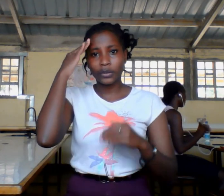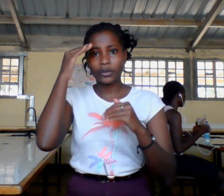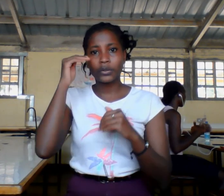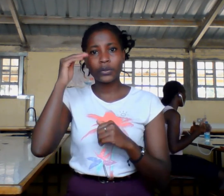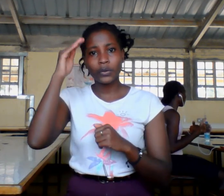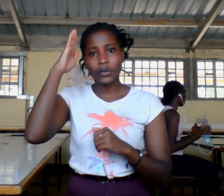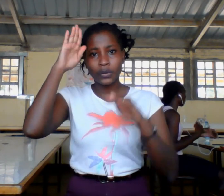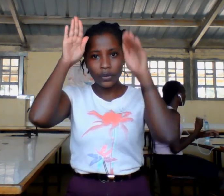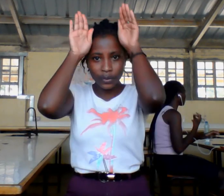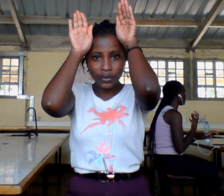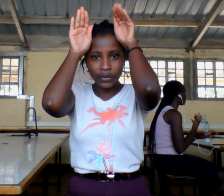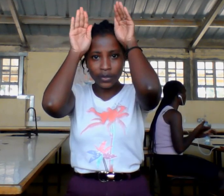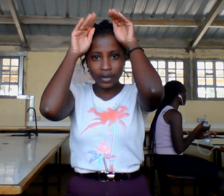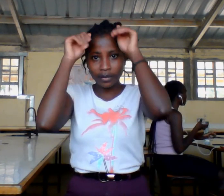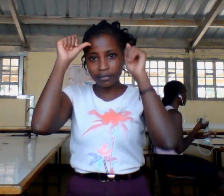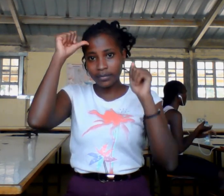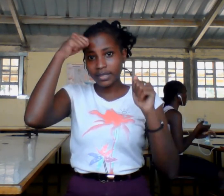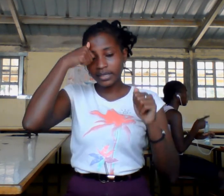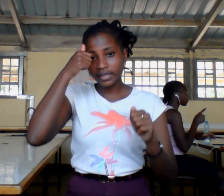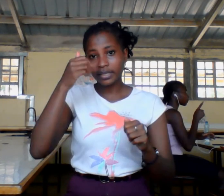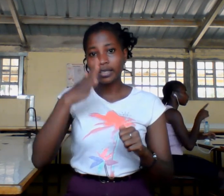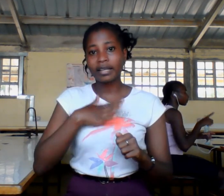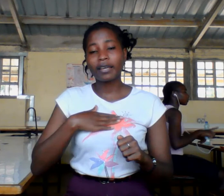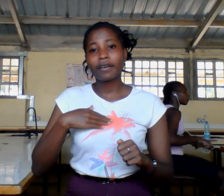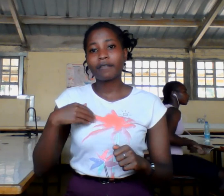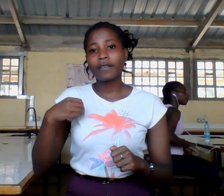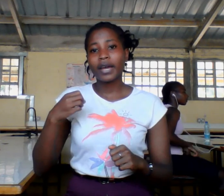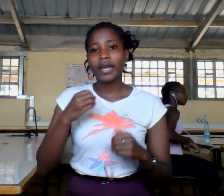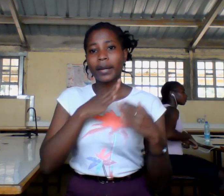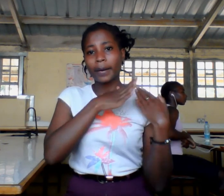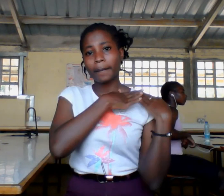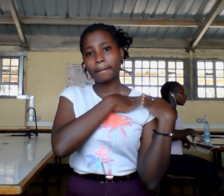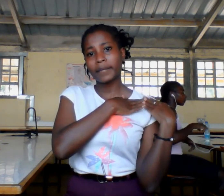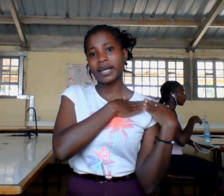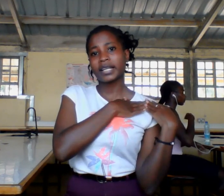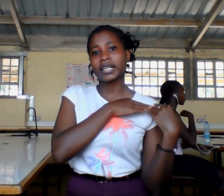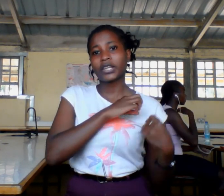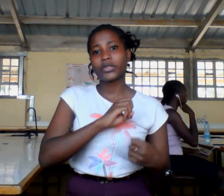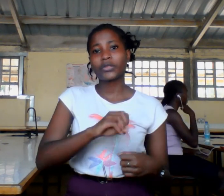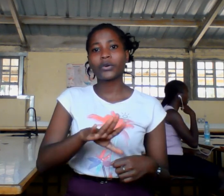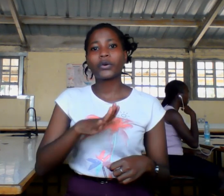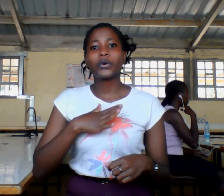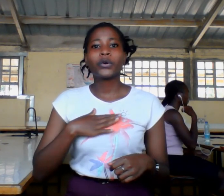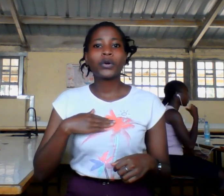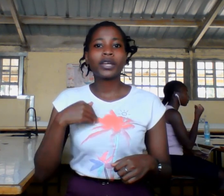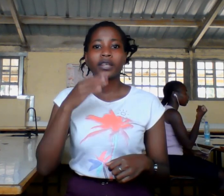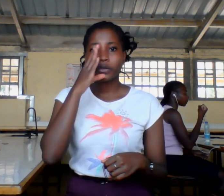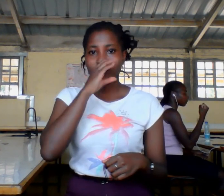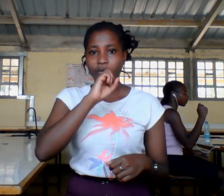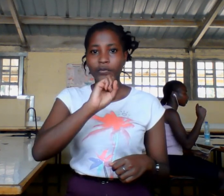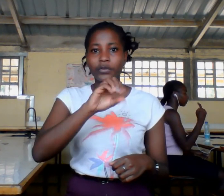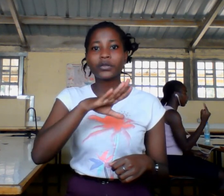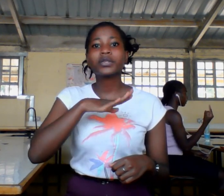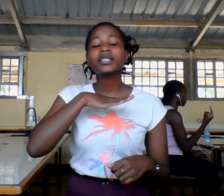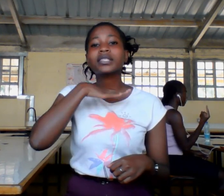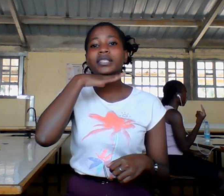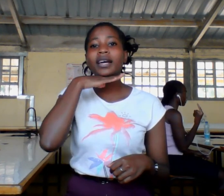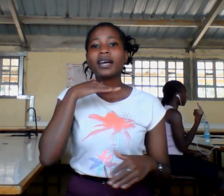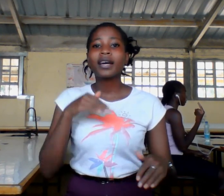care. He threw the burden down the cliff, and the fox died. Hyena got back thinking, "How will it